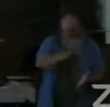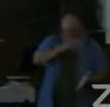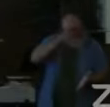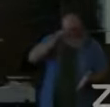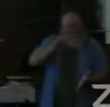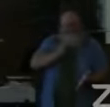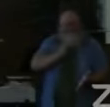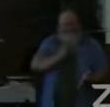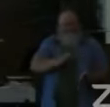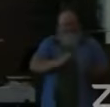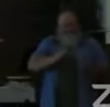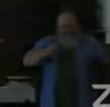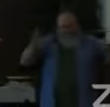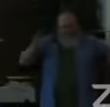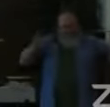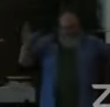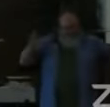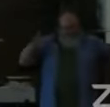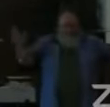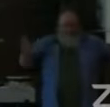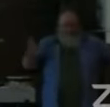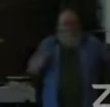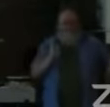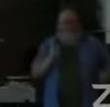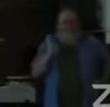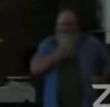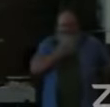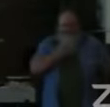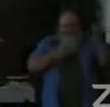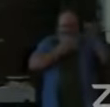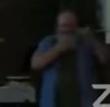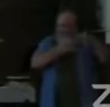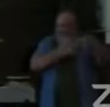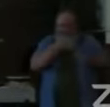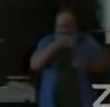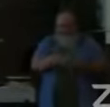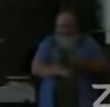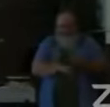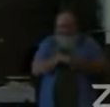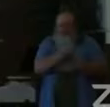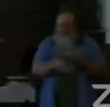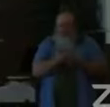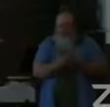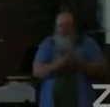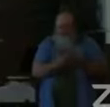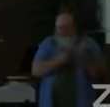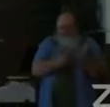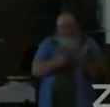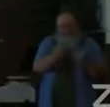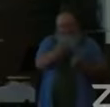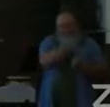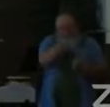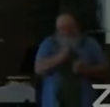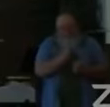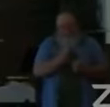And our hope is in the all-powerful God who created everything, and there is nothing impossible with God.